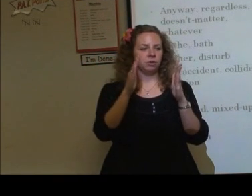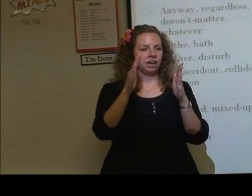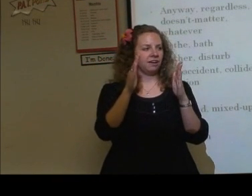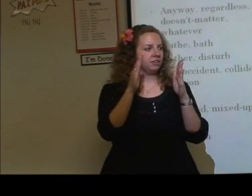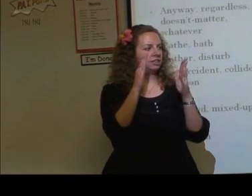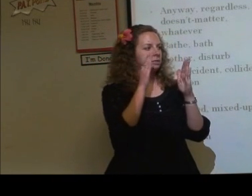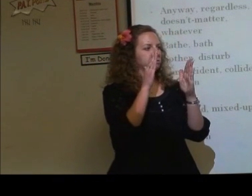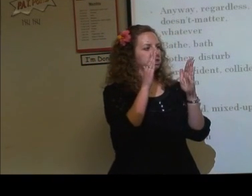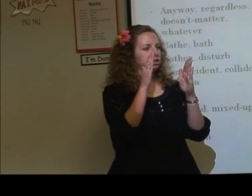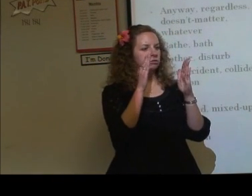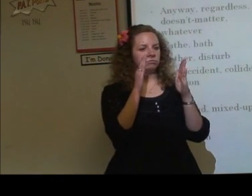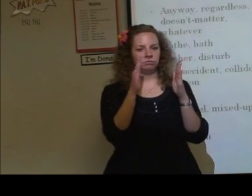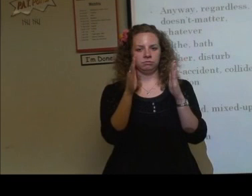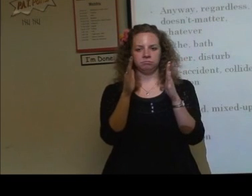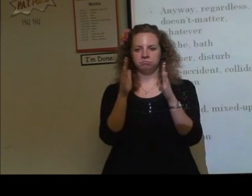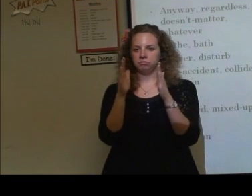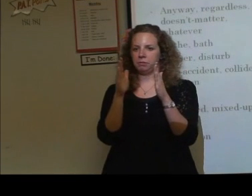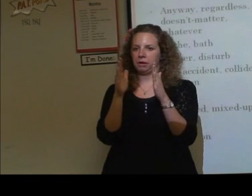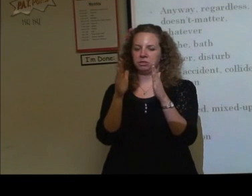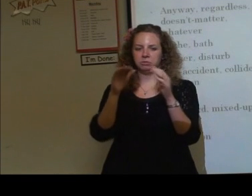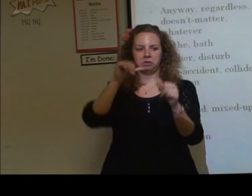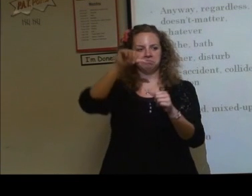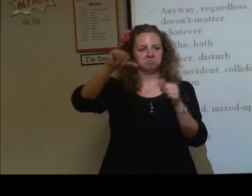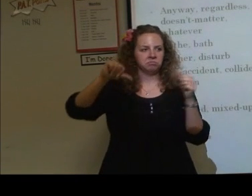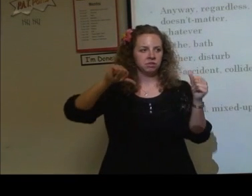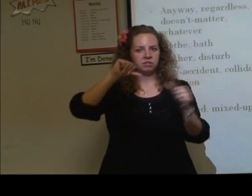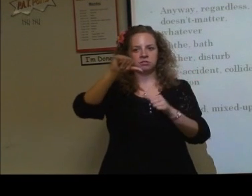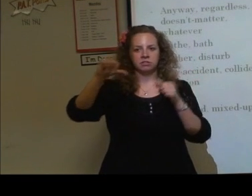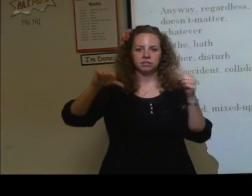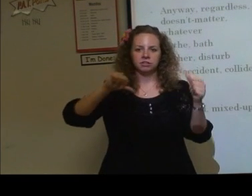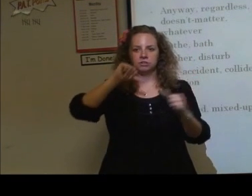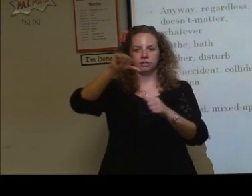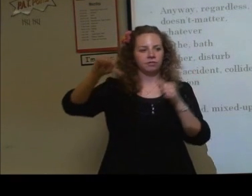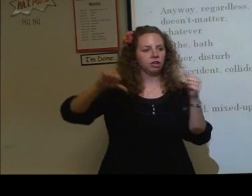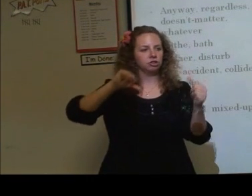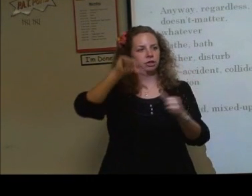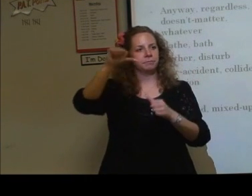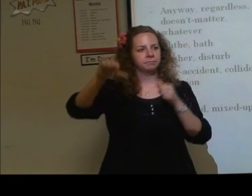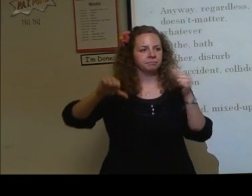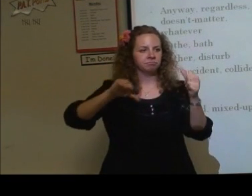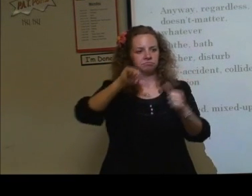want to have like this much about between them. So fellowship.